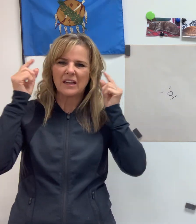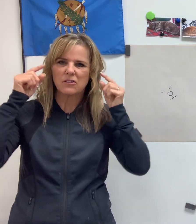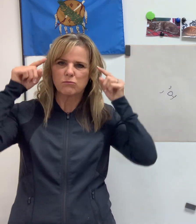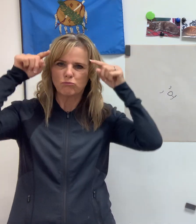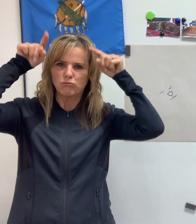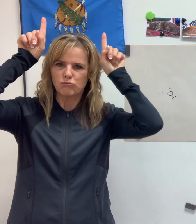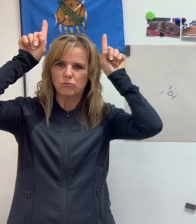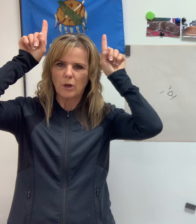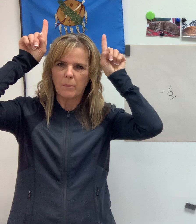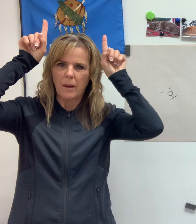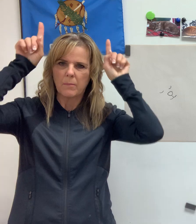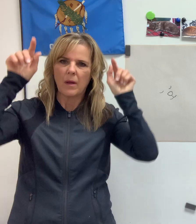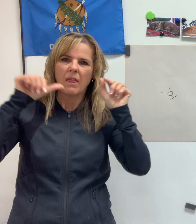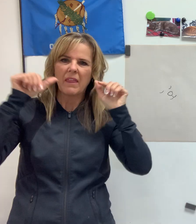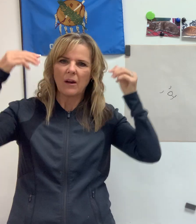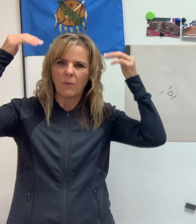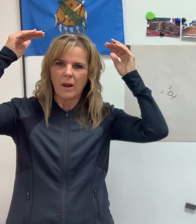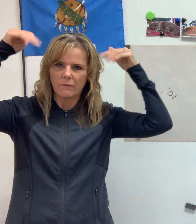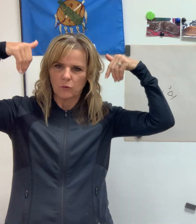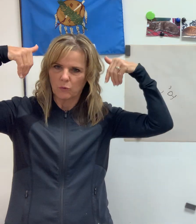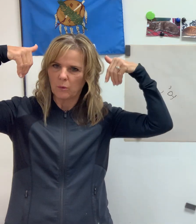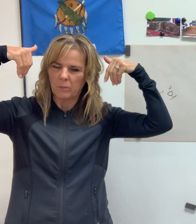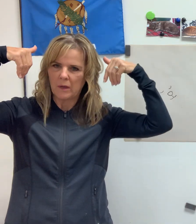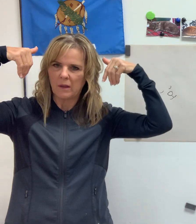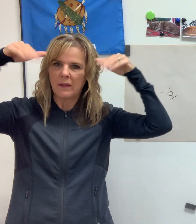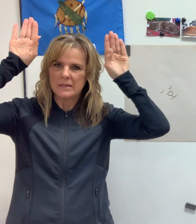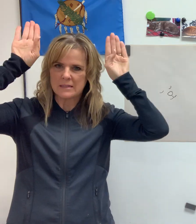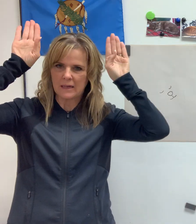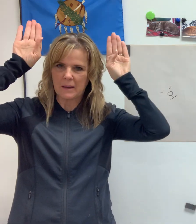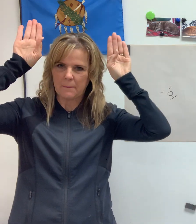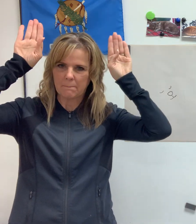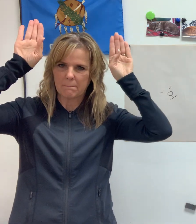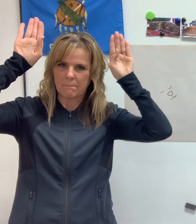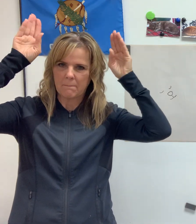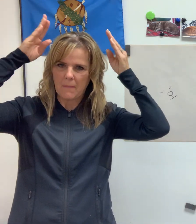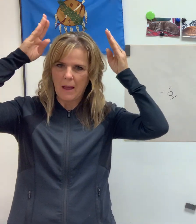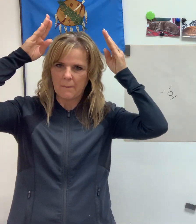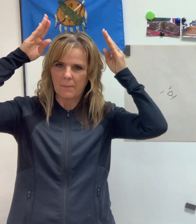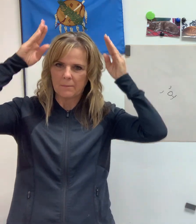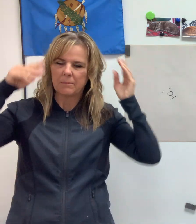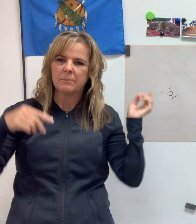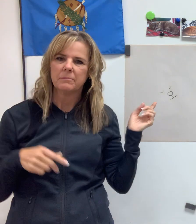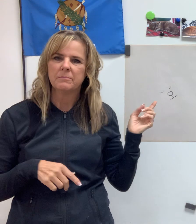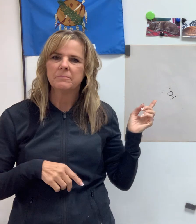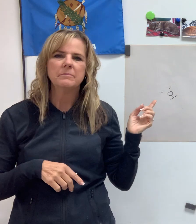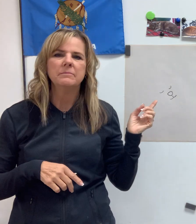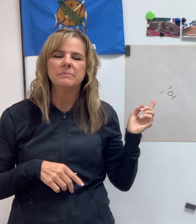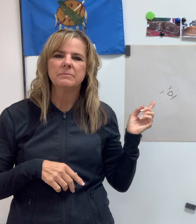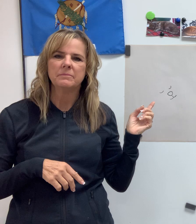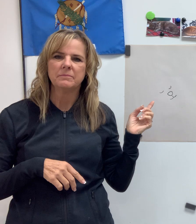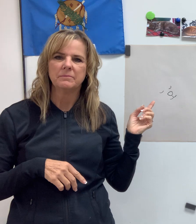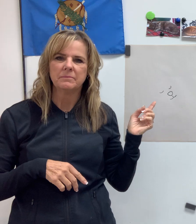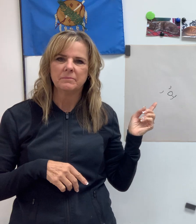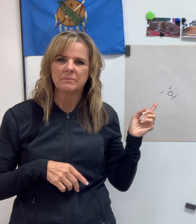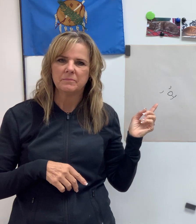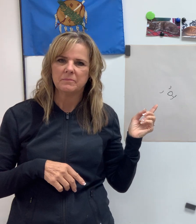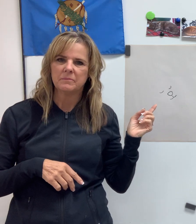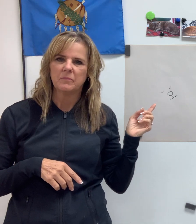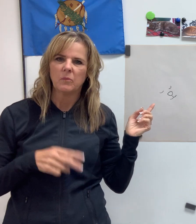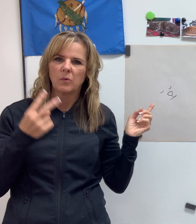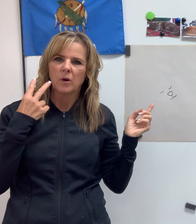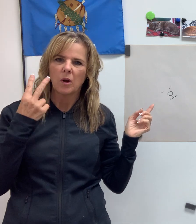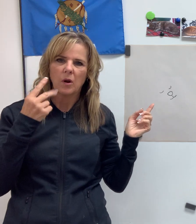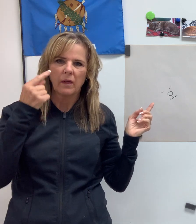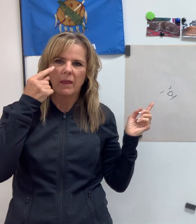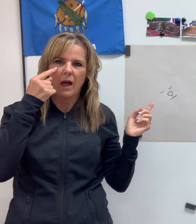on top of their head. They don't have droopy ears like some dogs do. They have ears that stick up. So we're going to go ahead and look at the